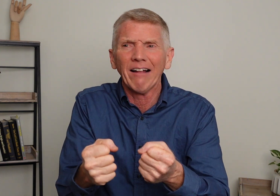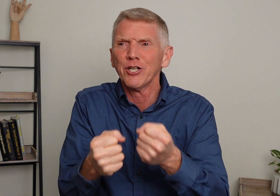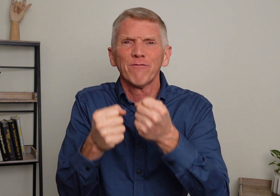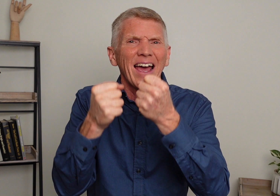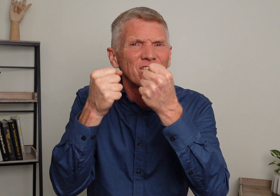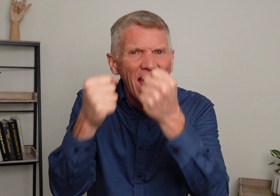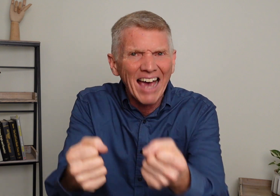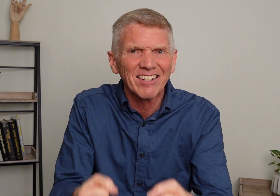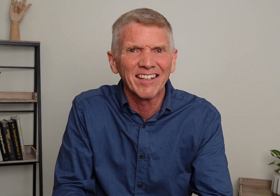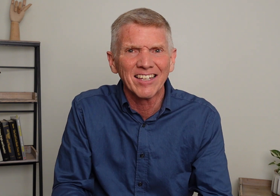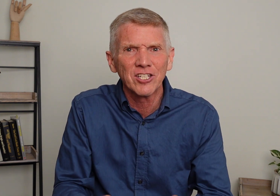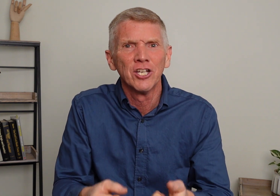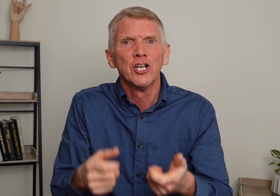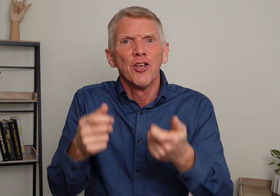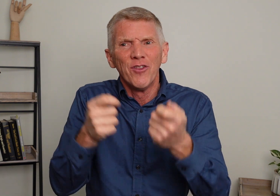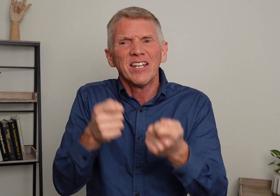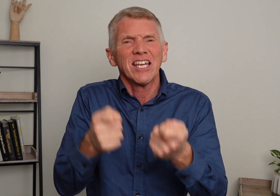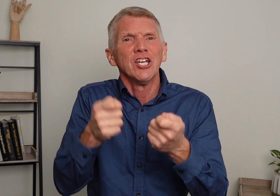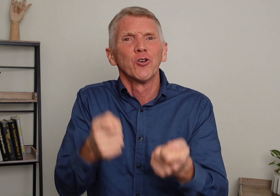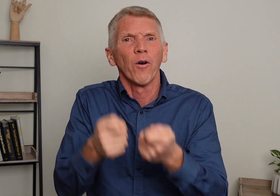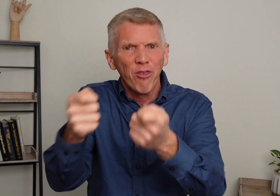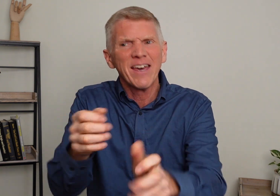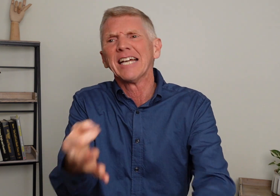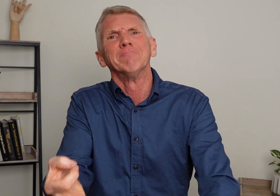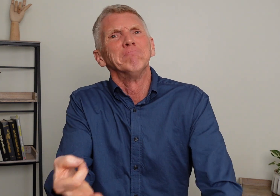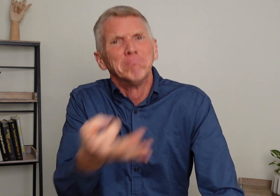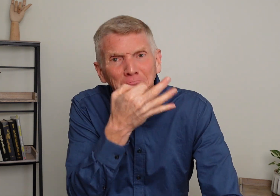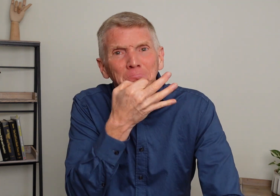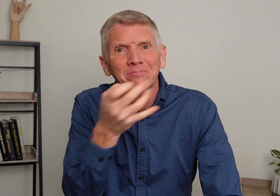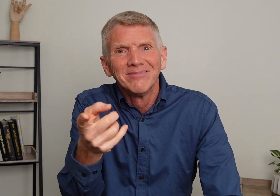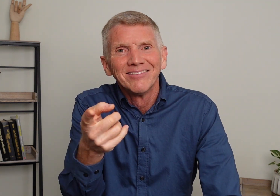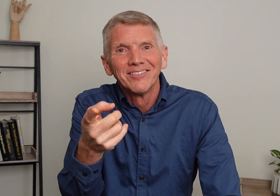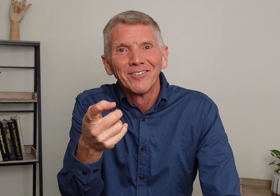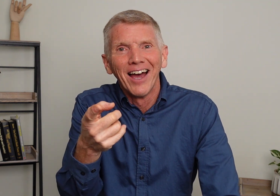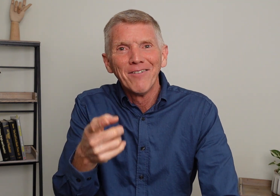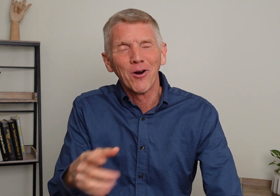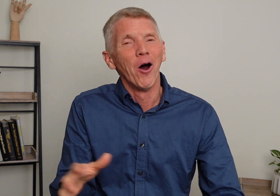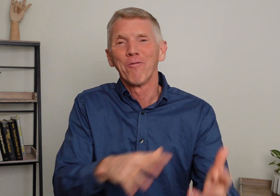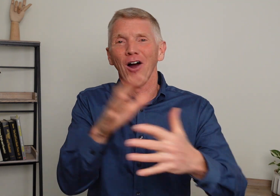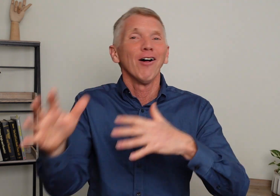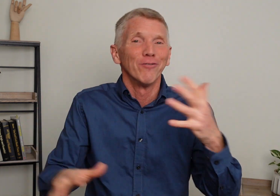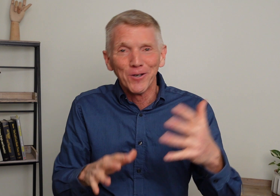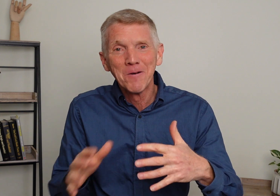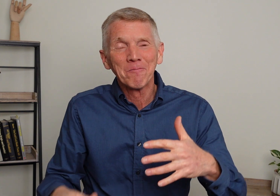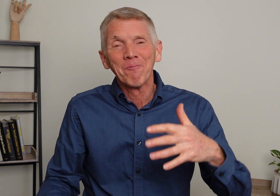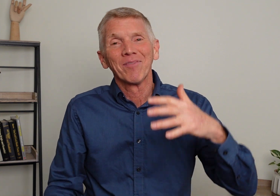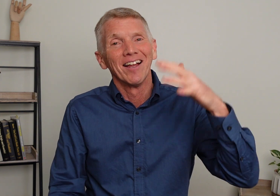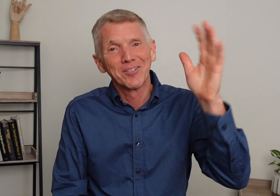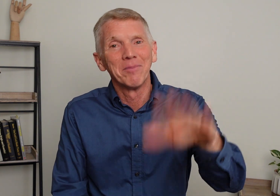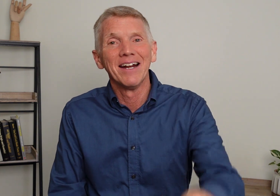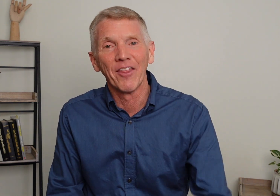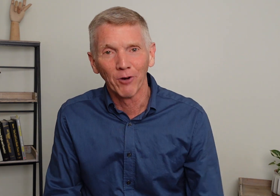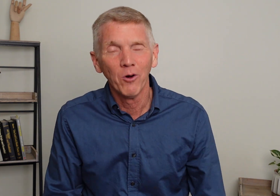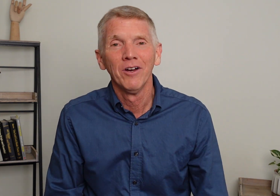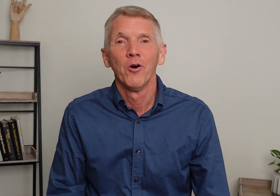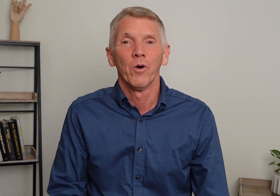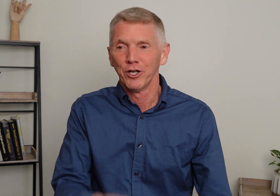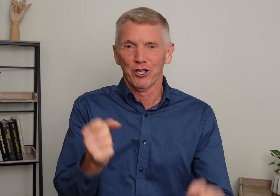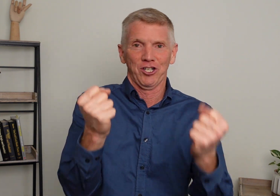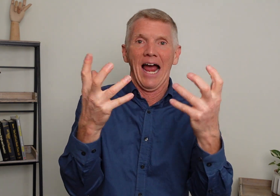You're fantastic at this. This is your thing. Okay, so I hope for all of you that someday down the road, when you're